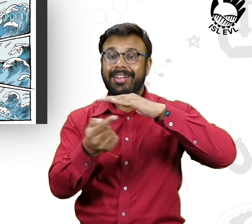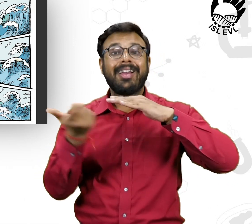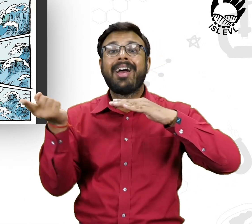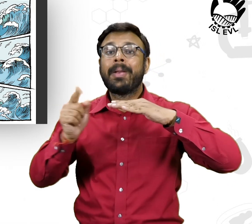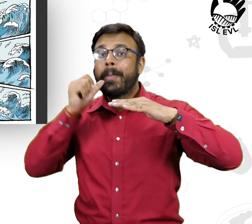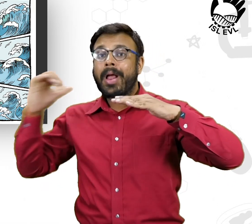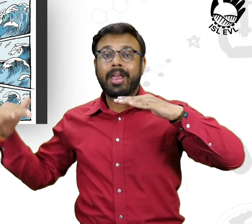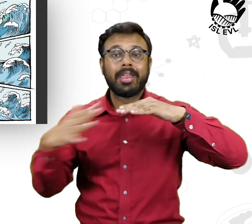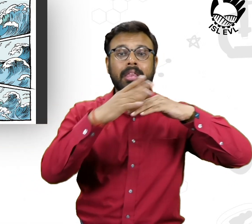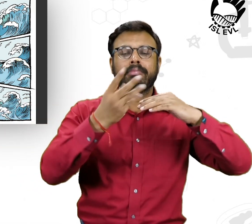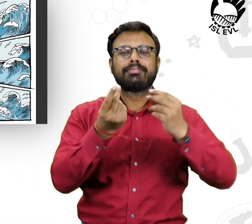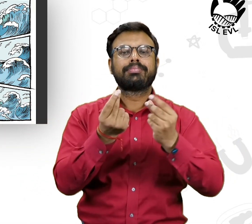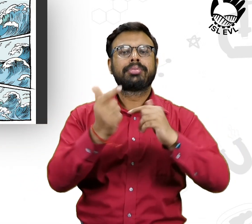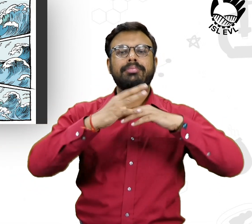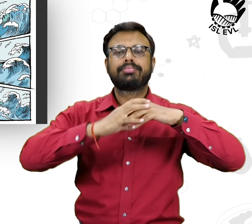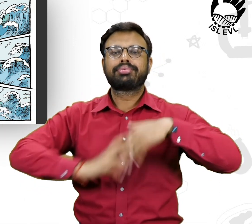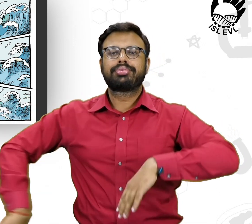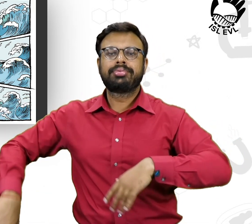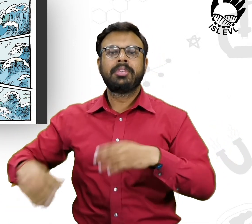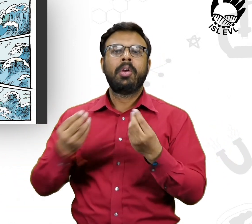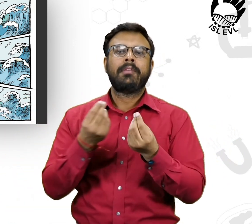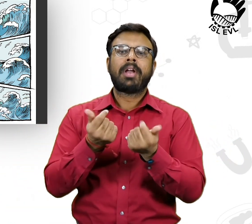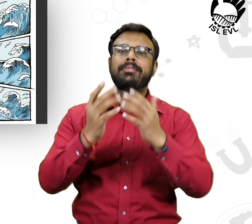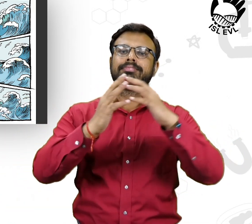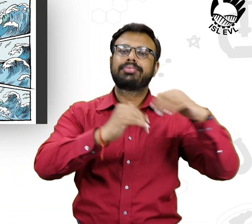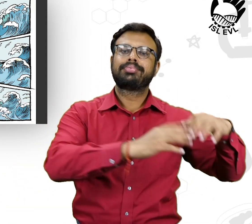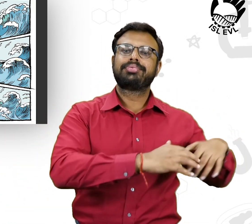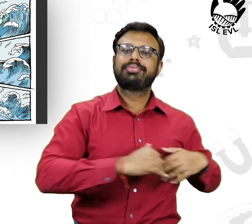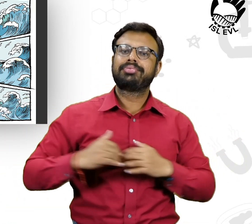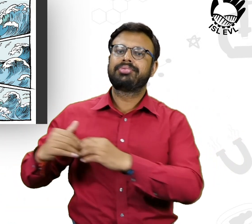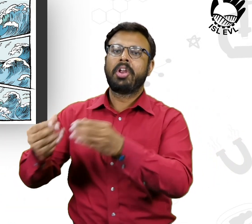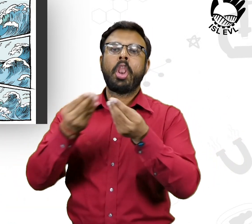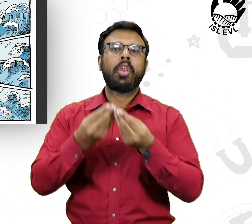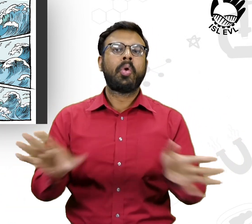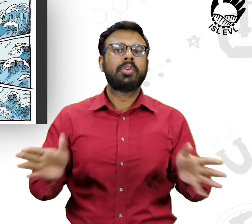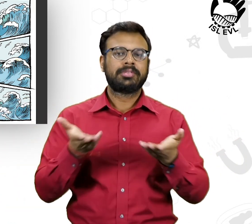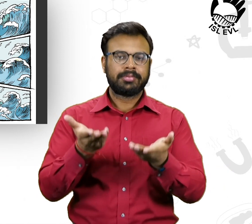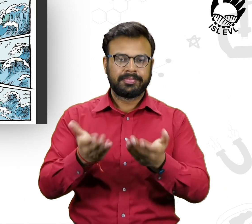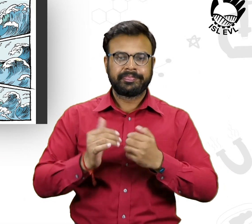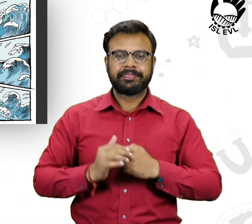Without the wall, the land would erode much faster.